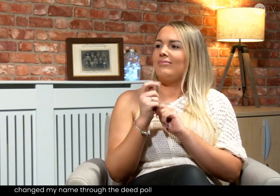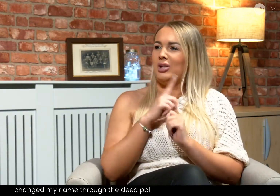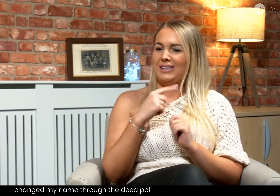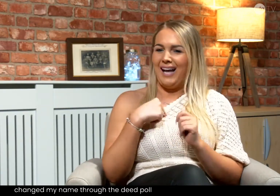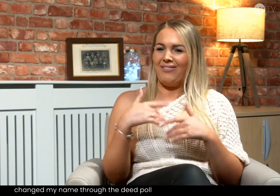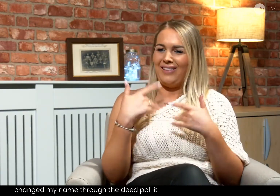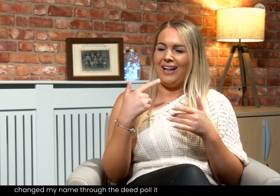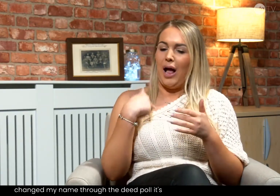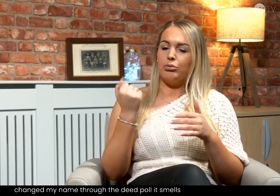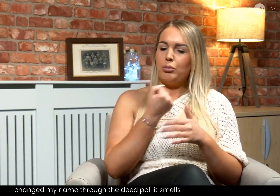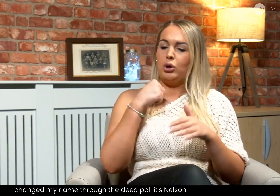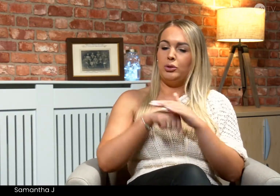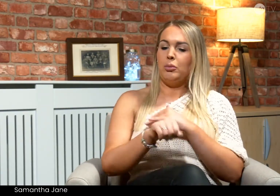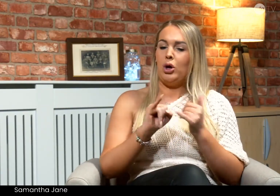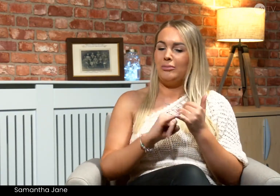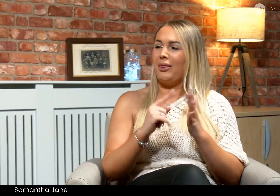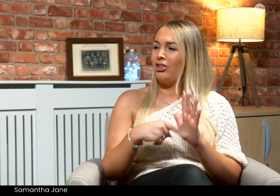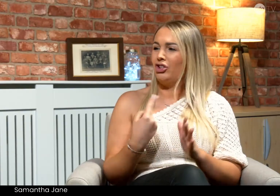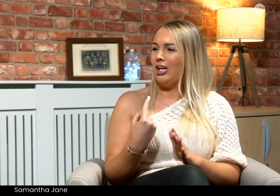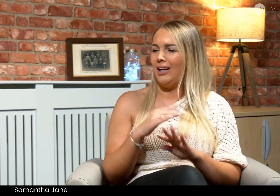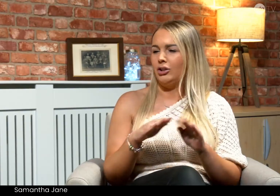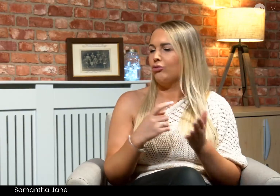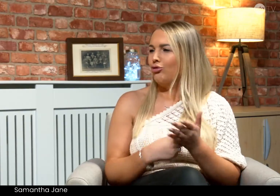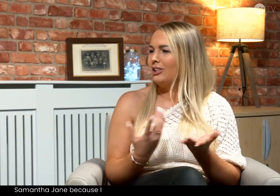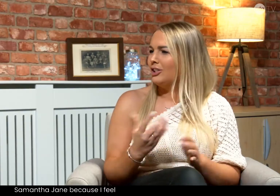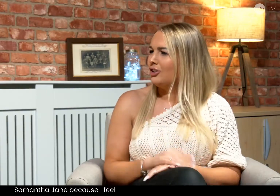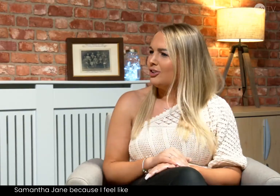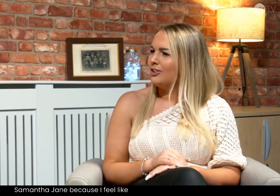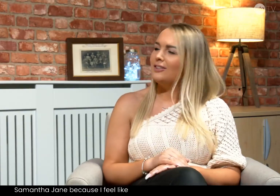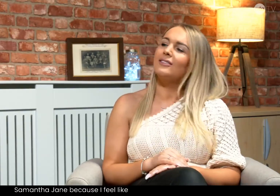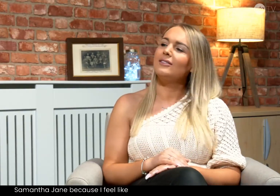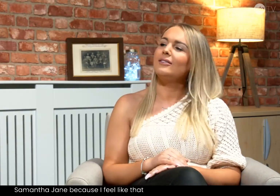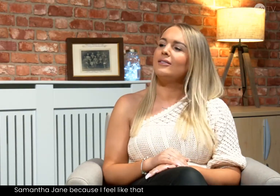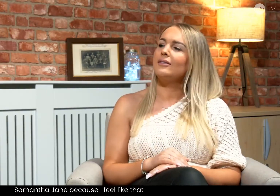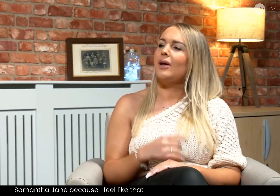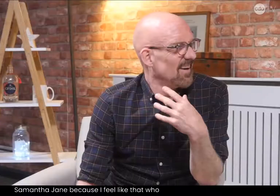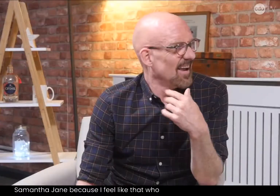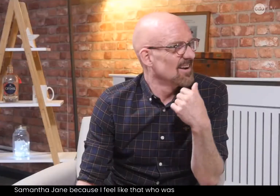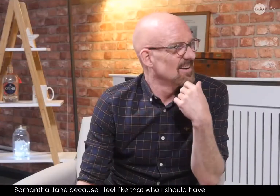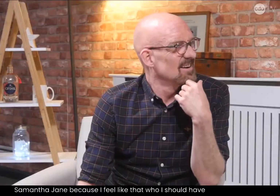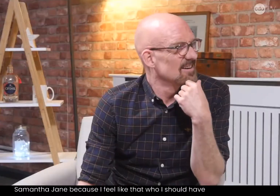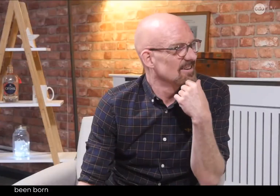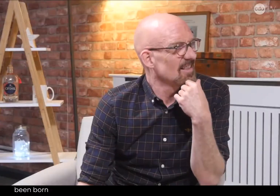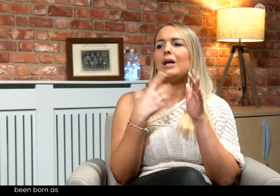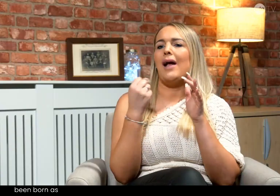Jane. Because I feel like that's who I should have been born as.